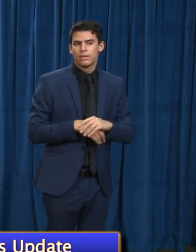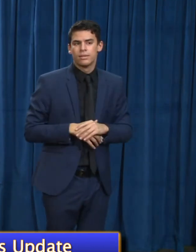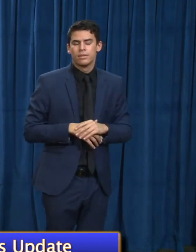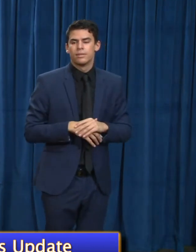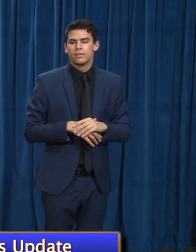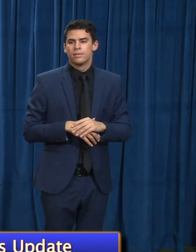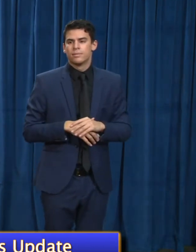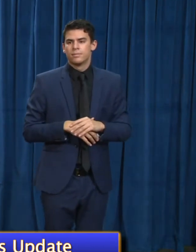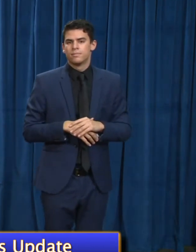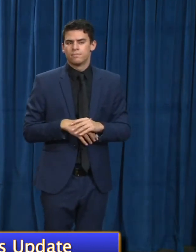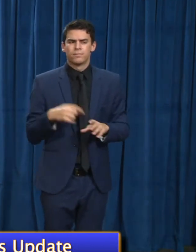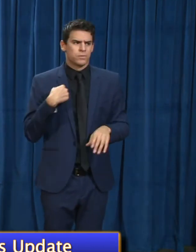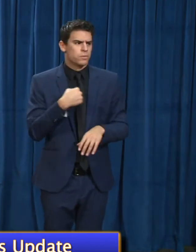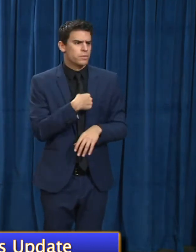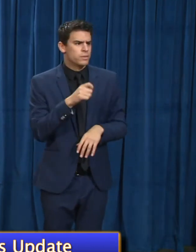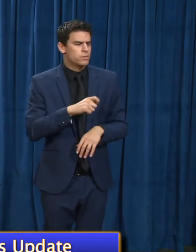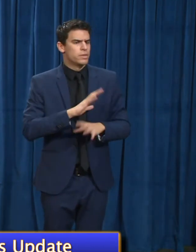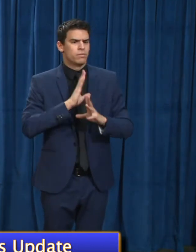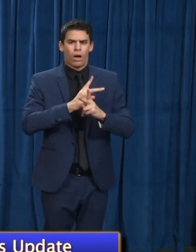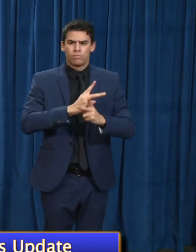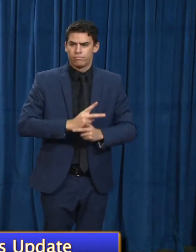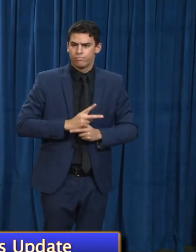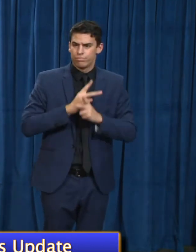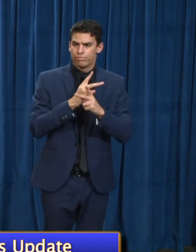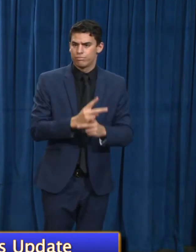need to be very cautious.